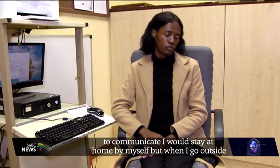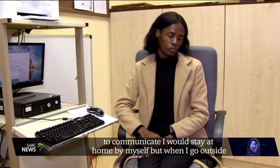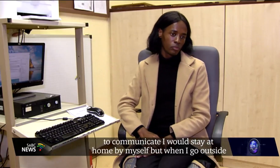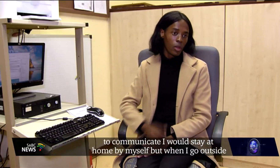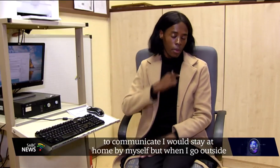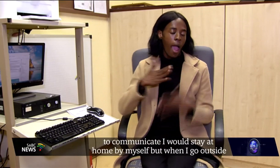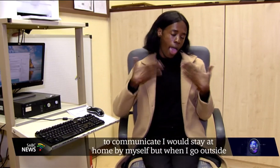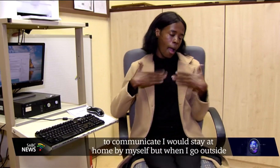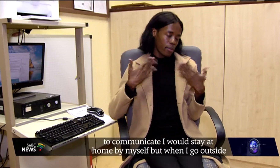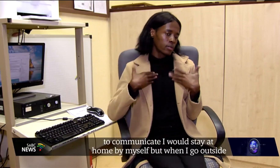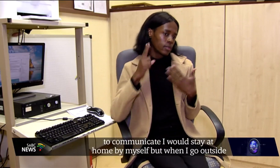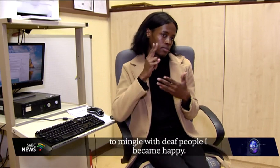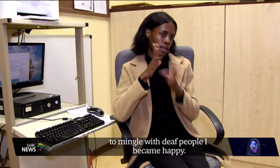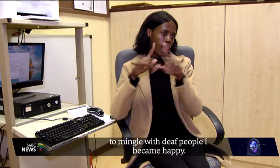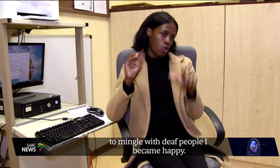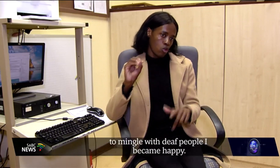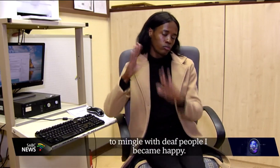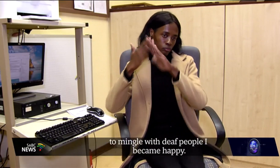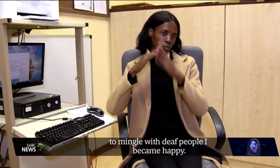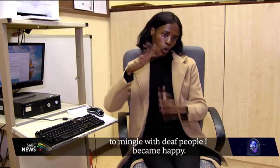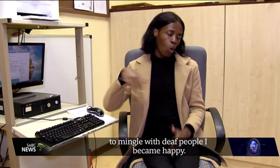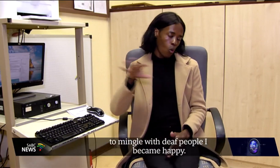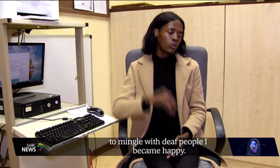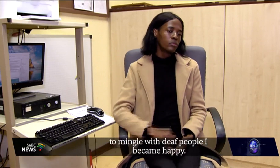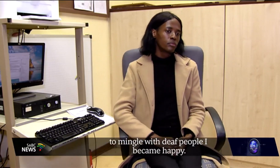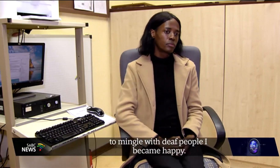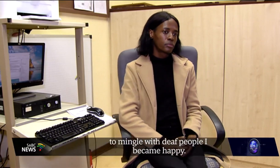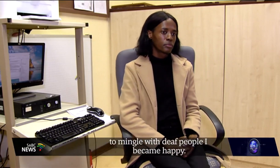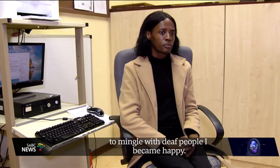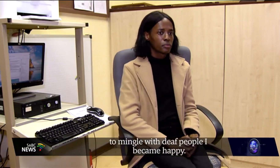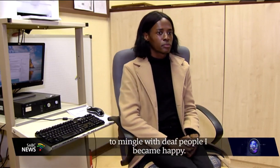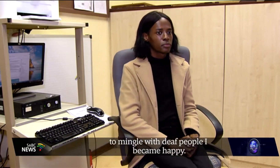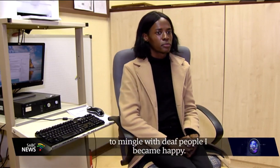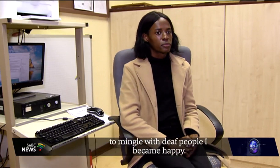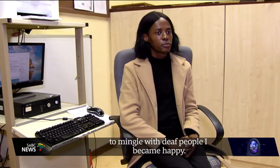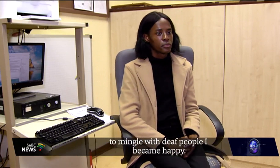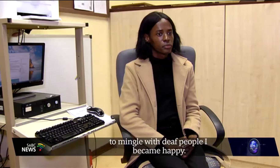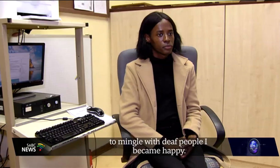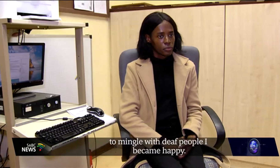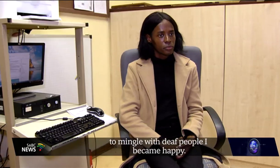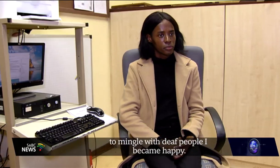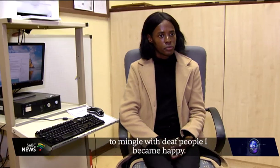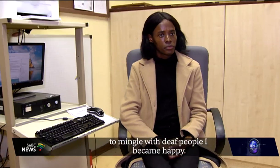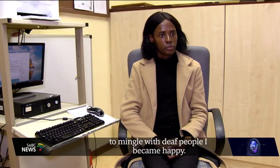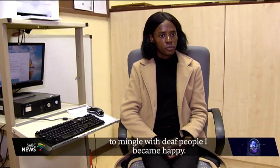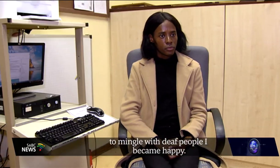go outside to mingle with other people, the deaf people in the deaf community, I become happy when I'm